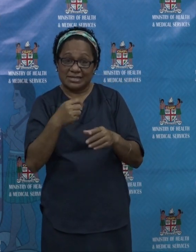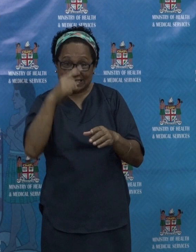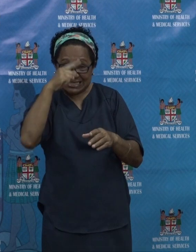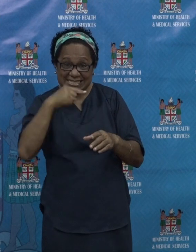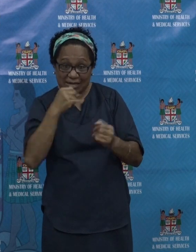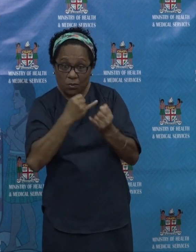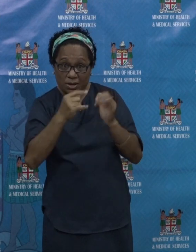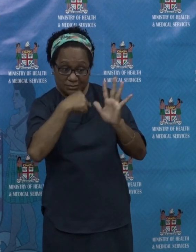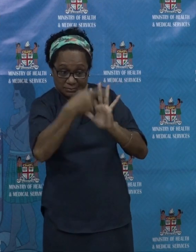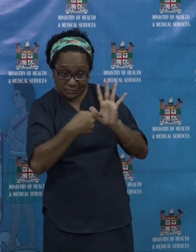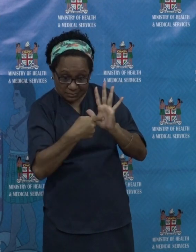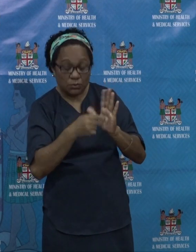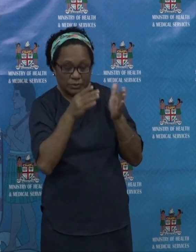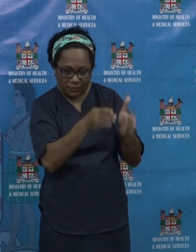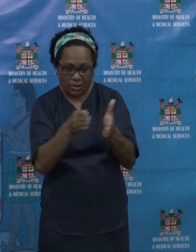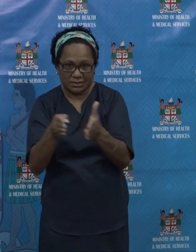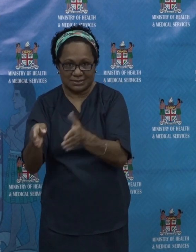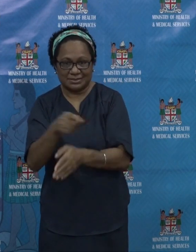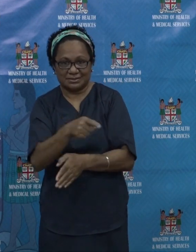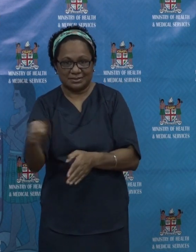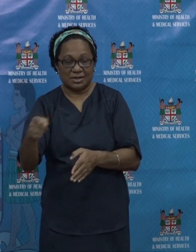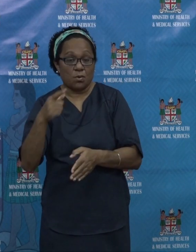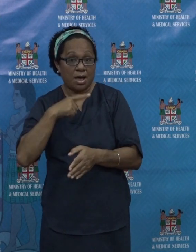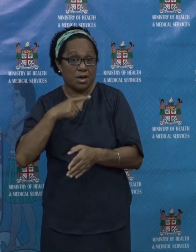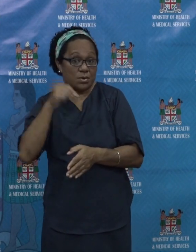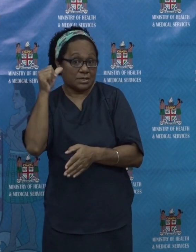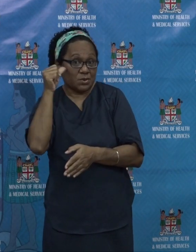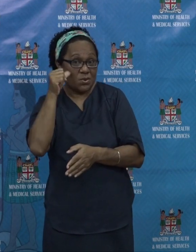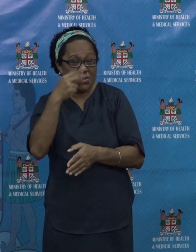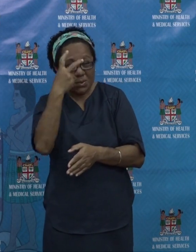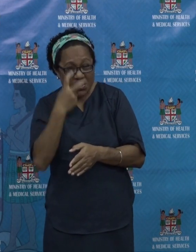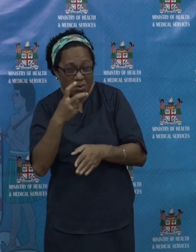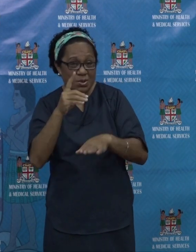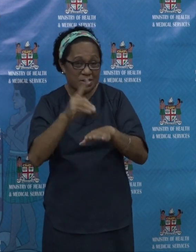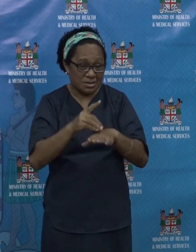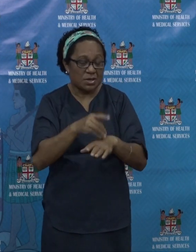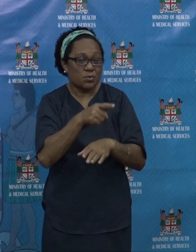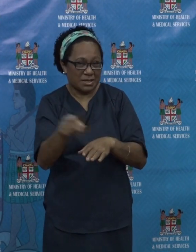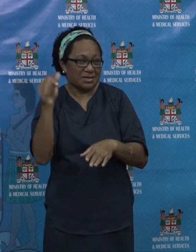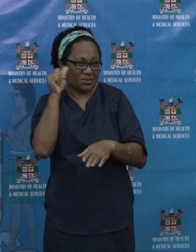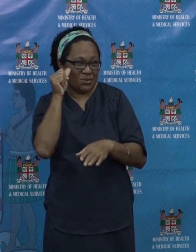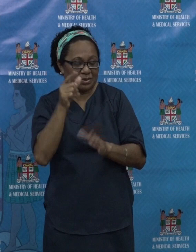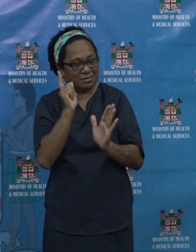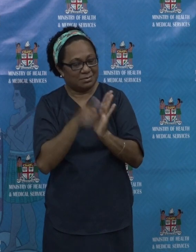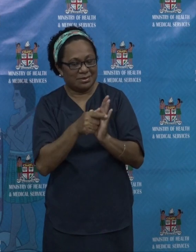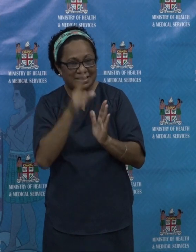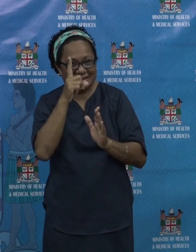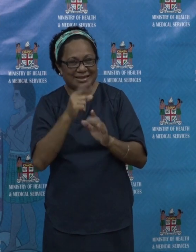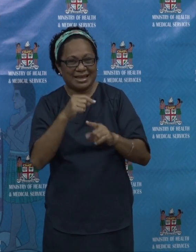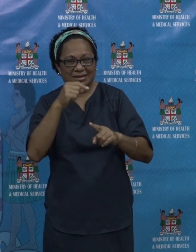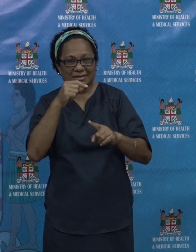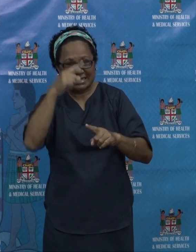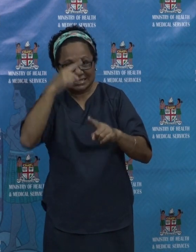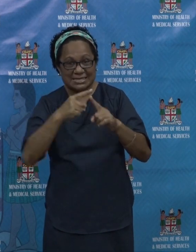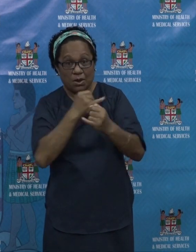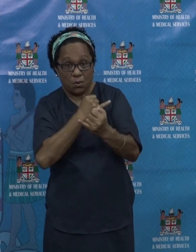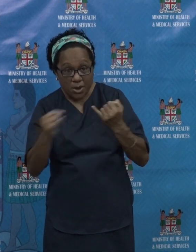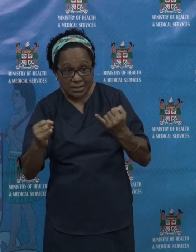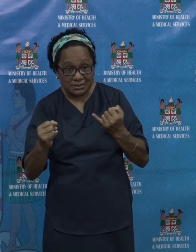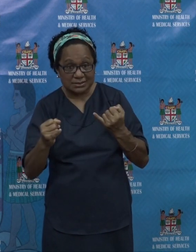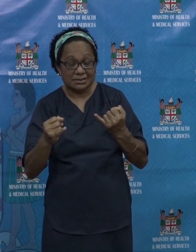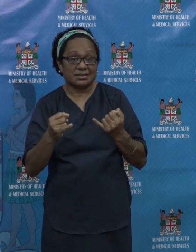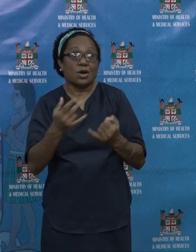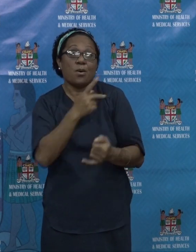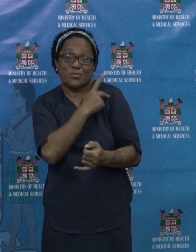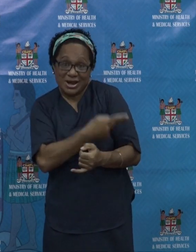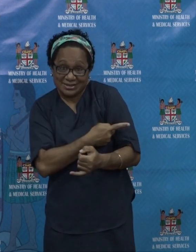Because we know that people within this vulnerable group are more at risk of developing severe disease and needing life-saving